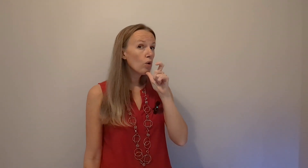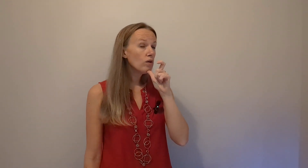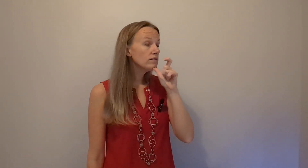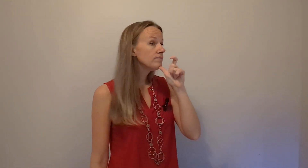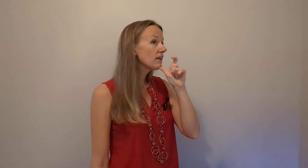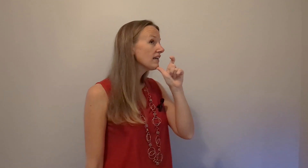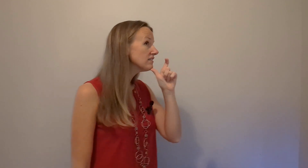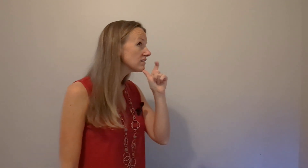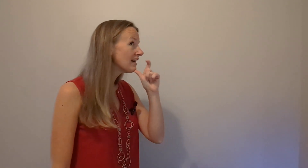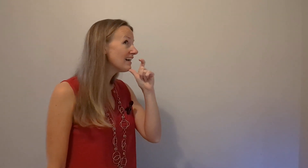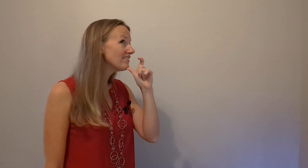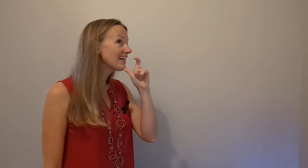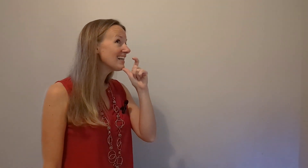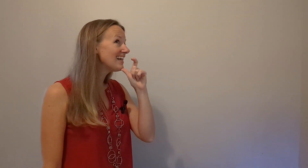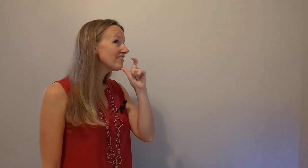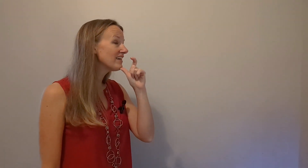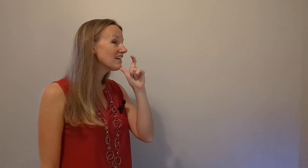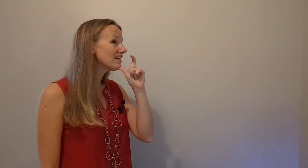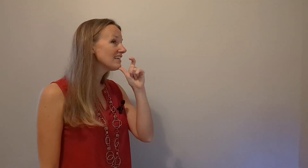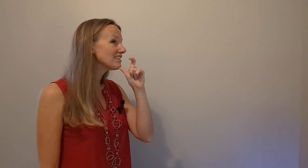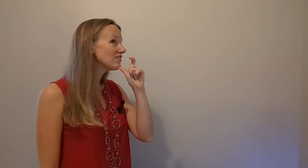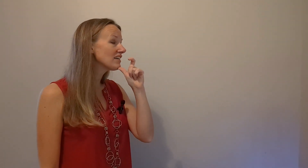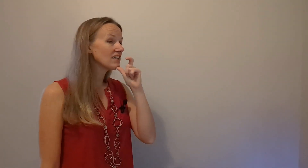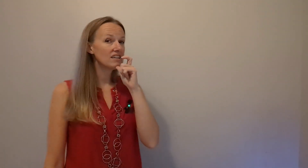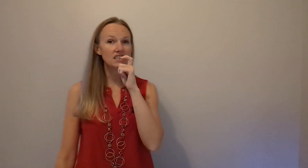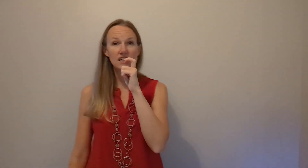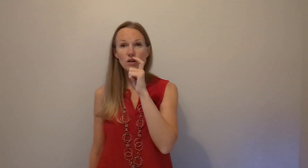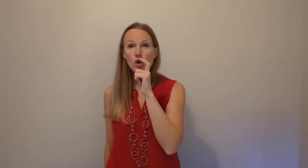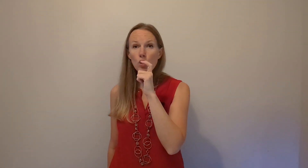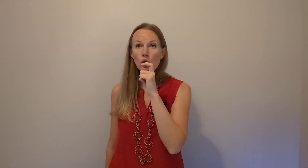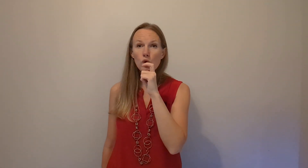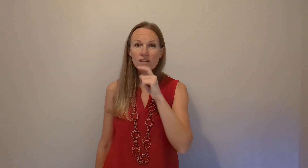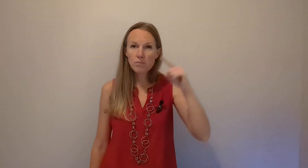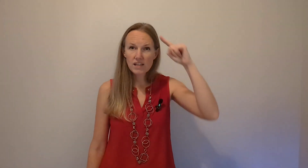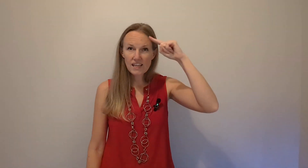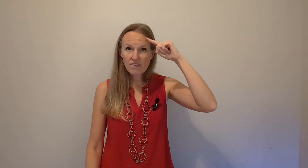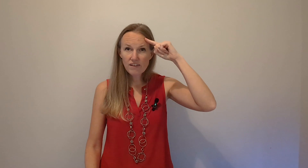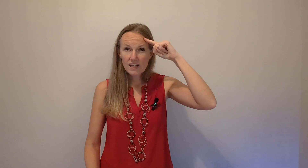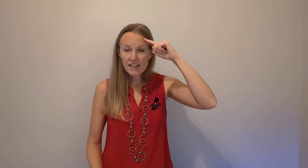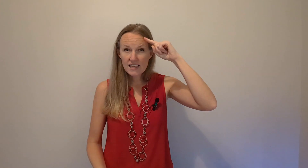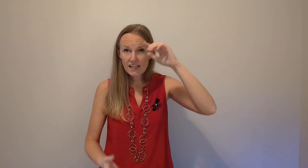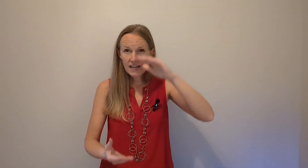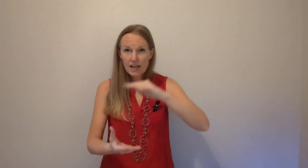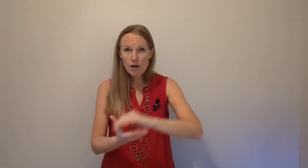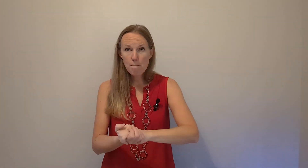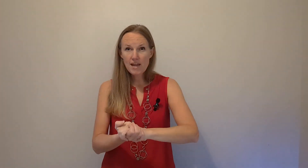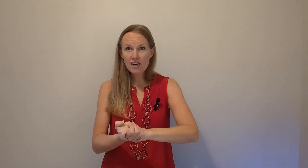who, okay, so kind of have that claw finger, index finger here at your chin, who, and then believe, think,